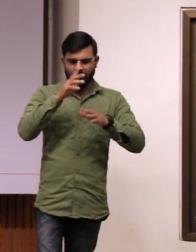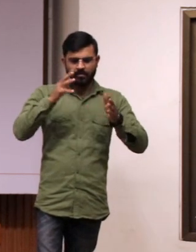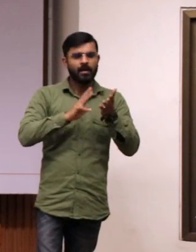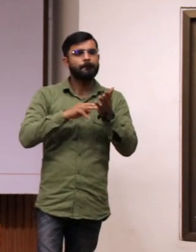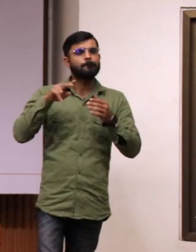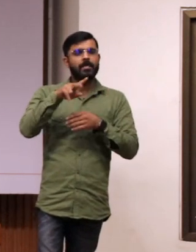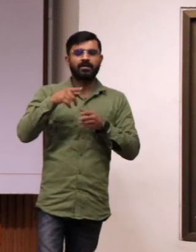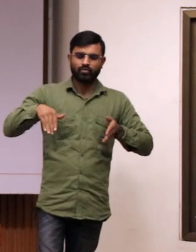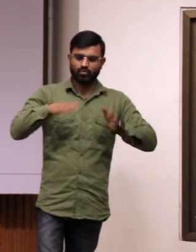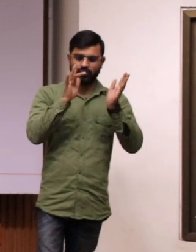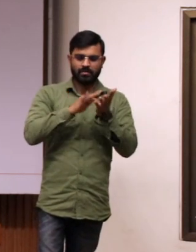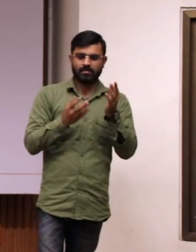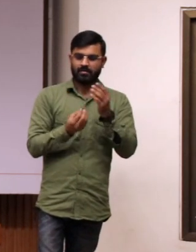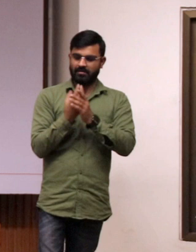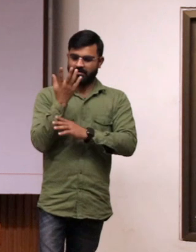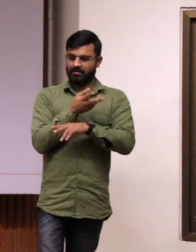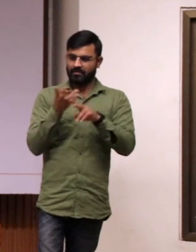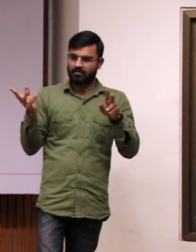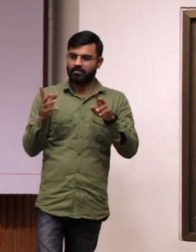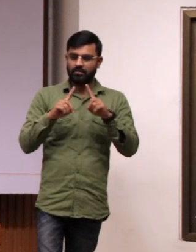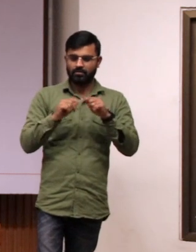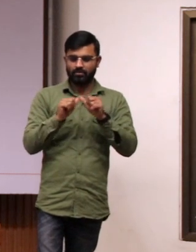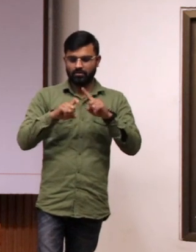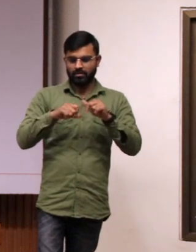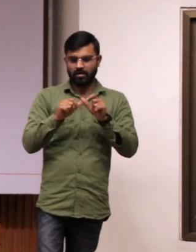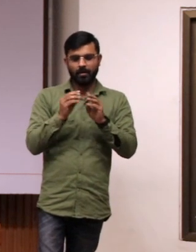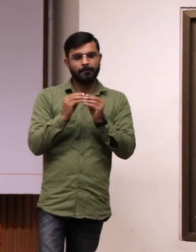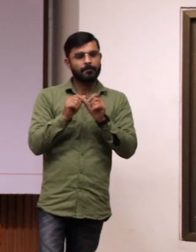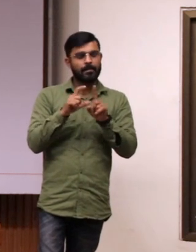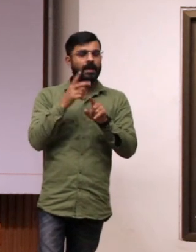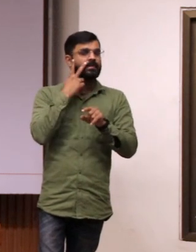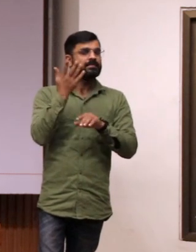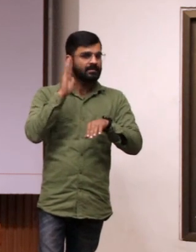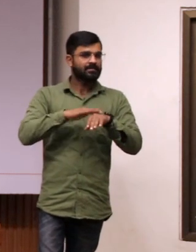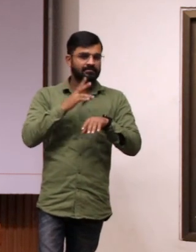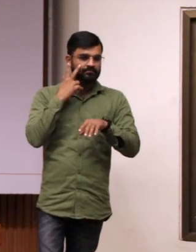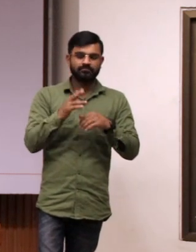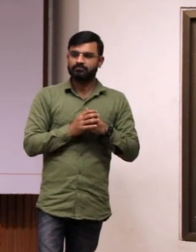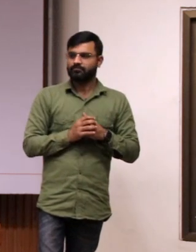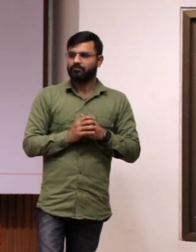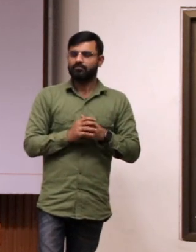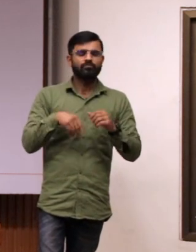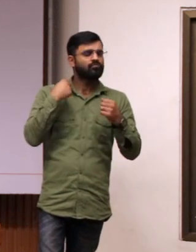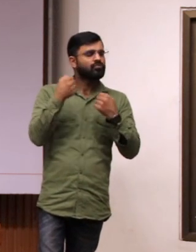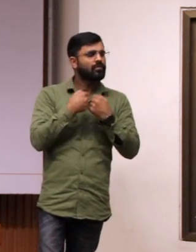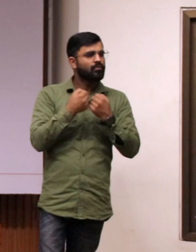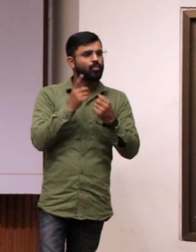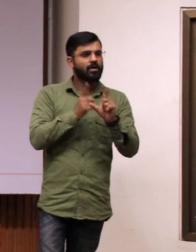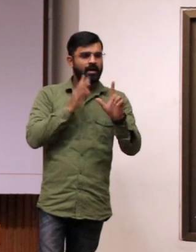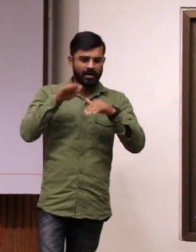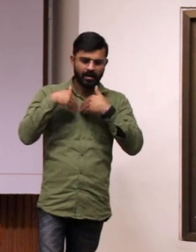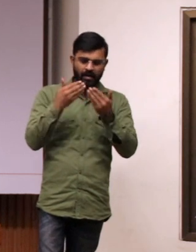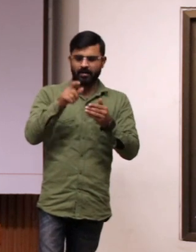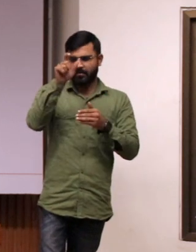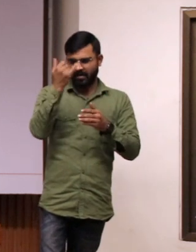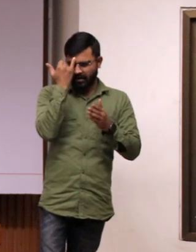Some those plantation were carried out in Tolaka Barasti Park, which I look after. After long fight, after 1 year or so,